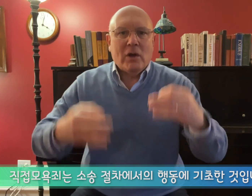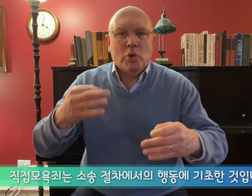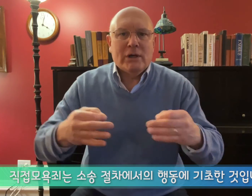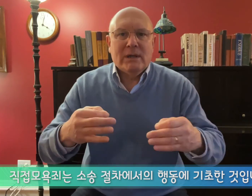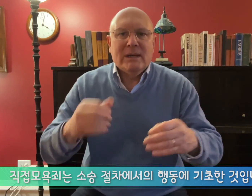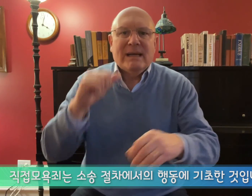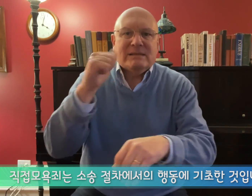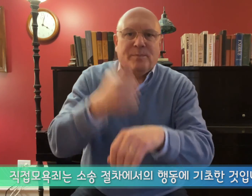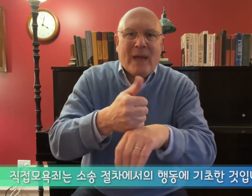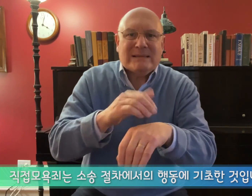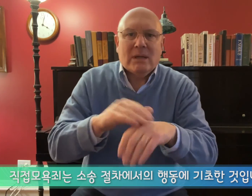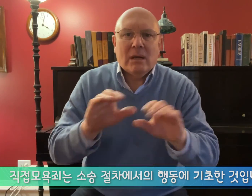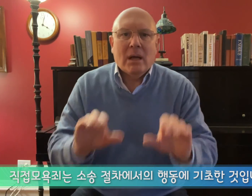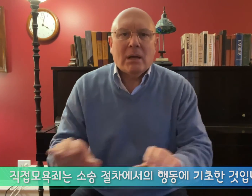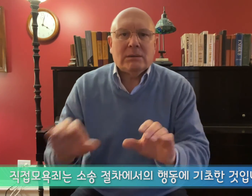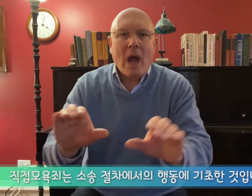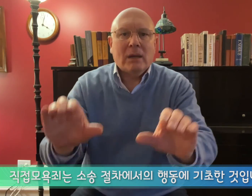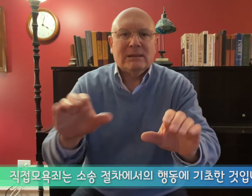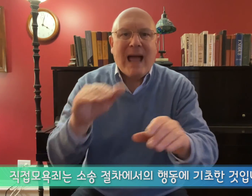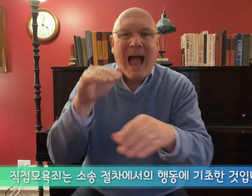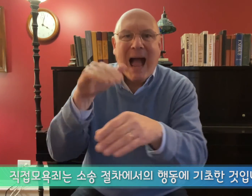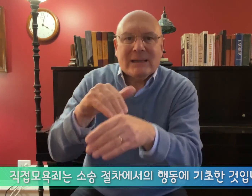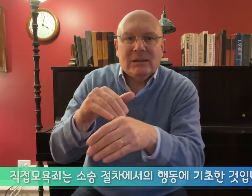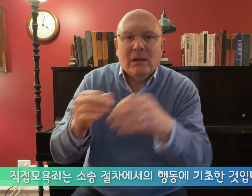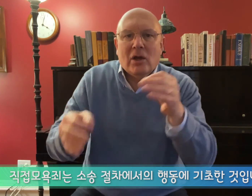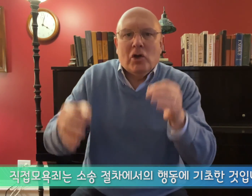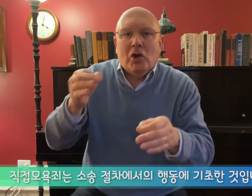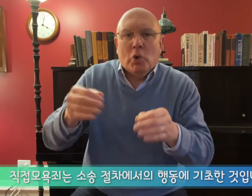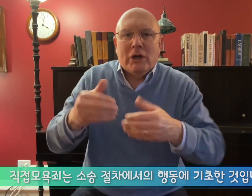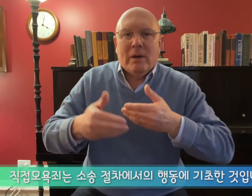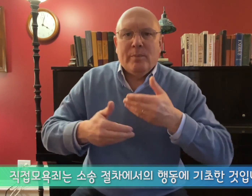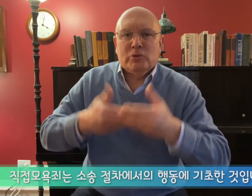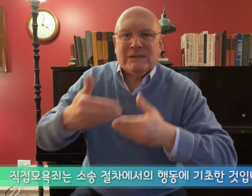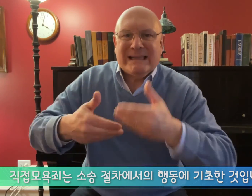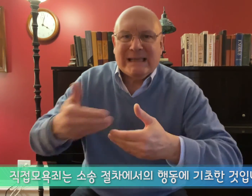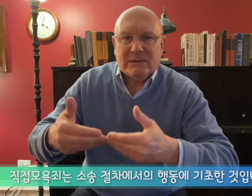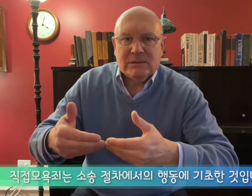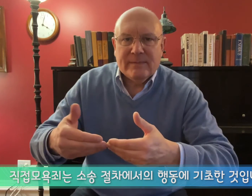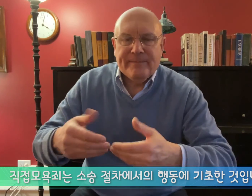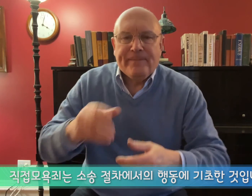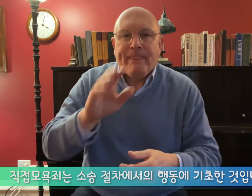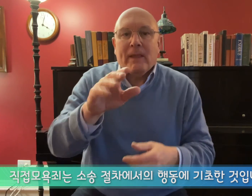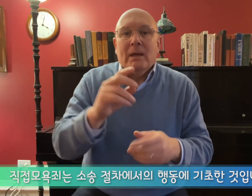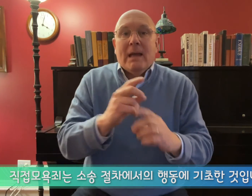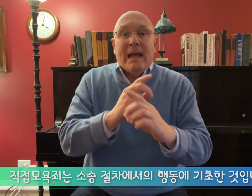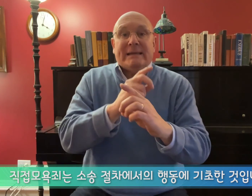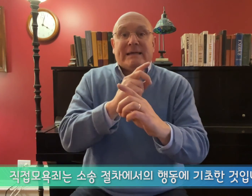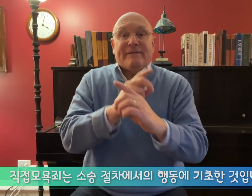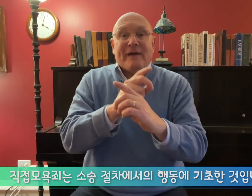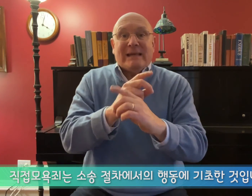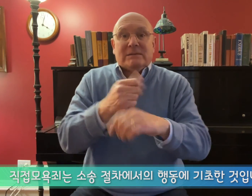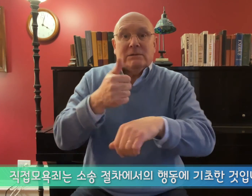whereas criminal direct contempt of court is based on conduct at court proceedings.